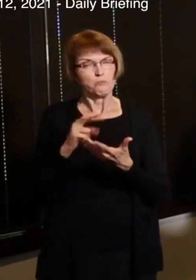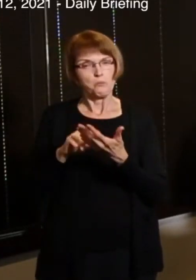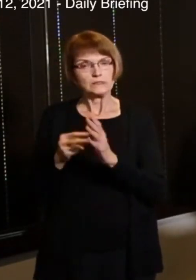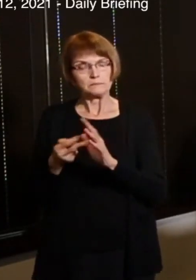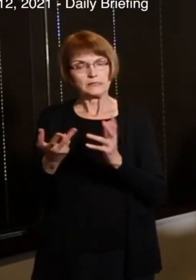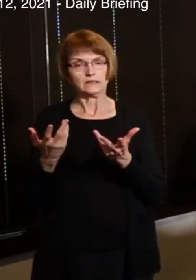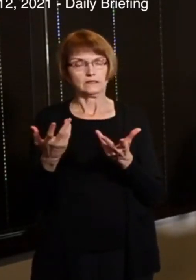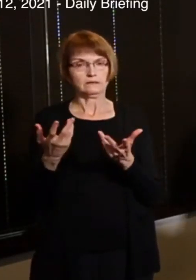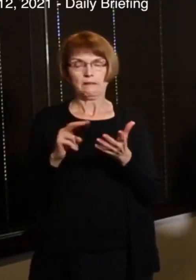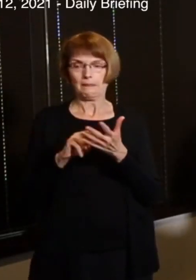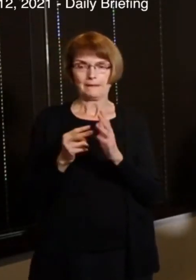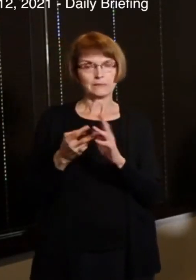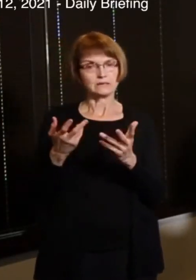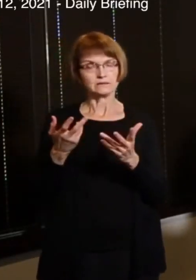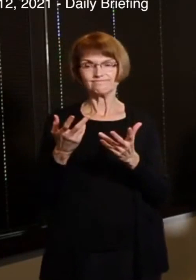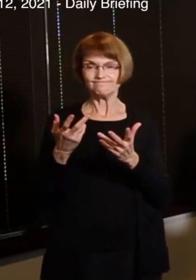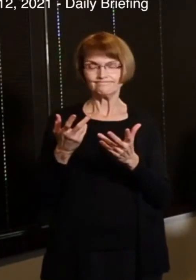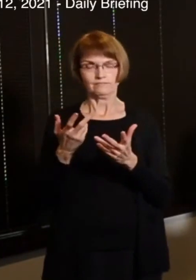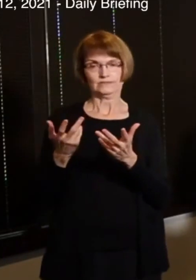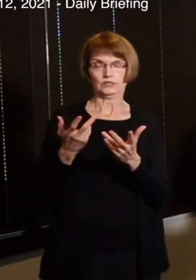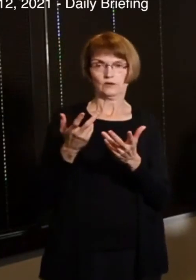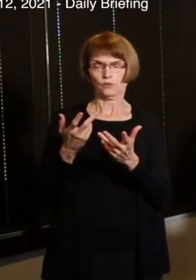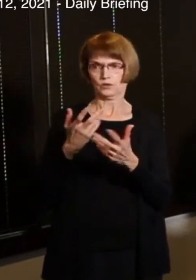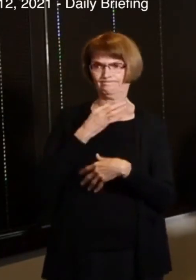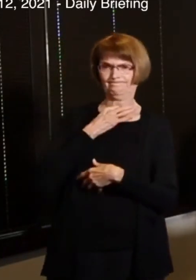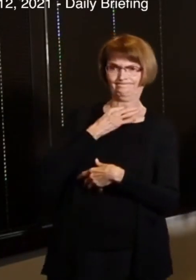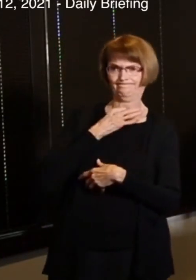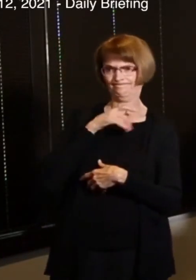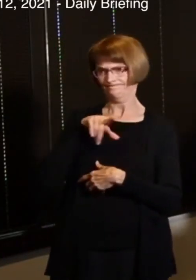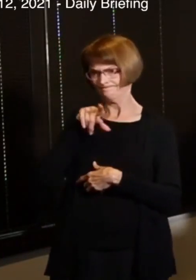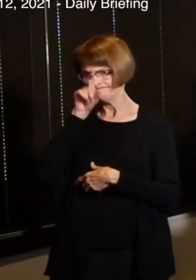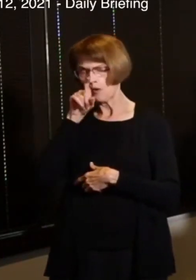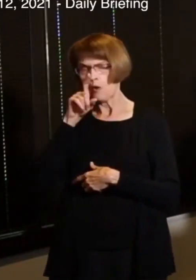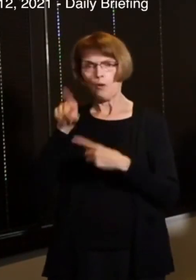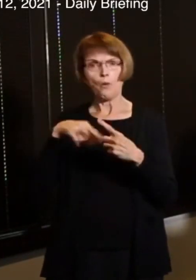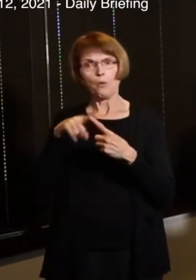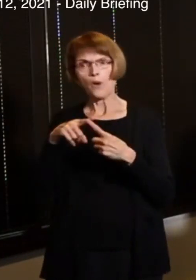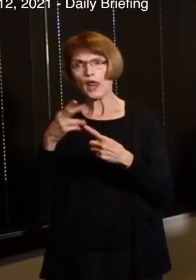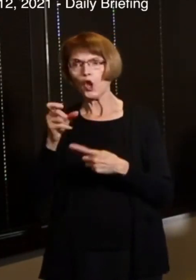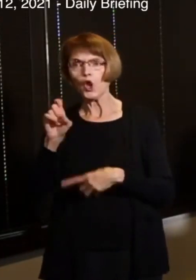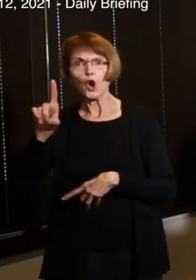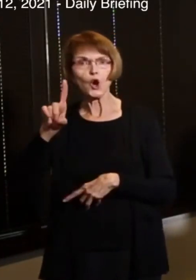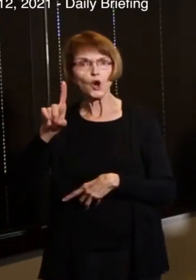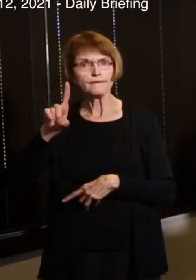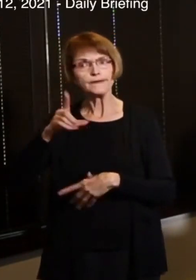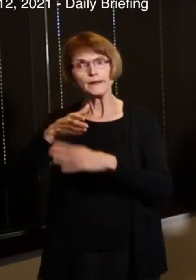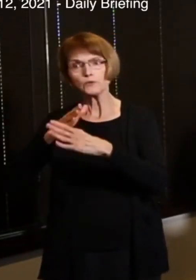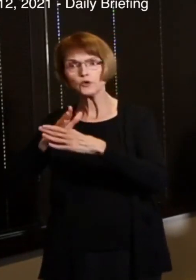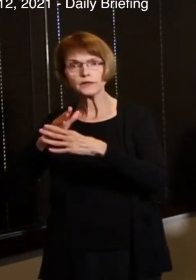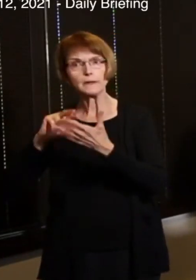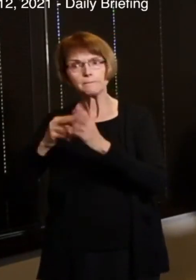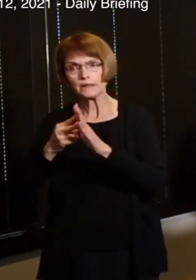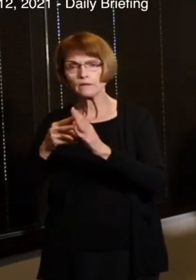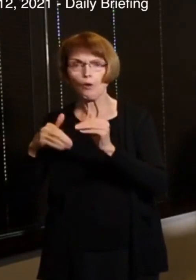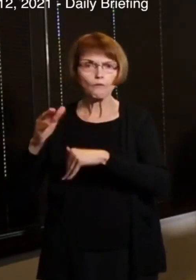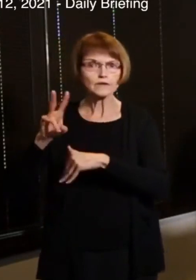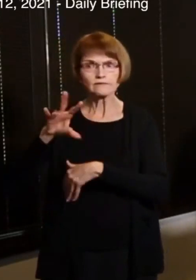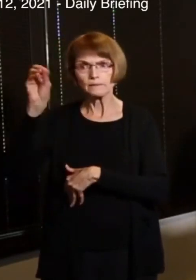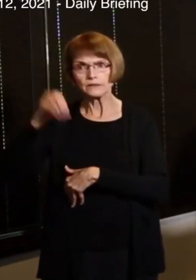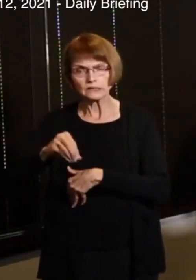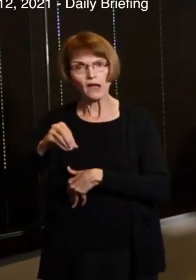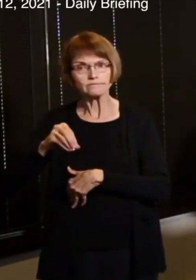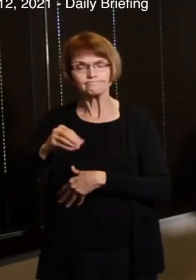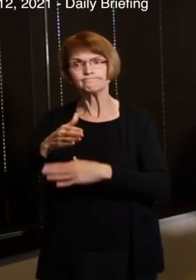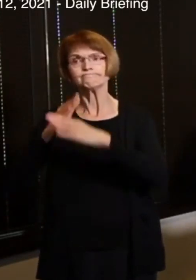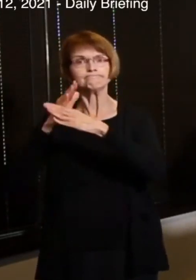everybody is talking about, that herd immunity concept. And it's really, it's more of a math issue than anything. The